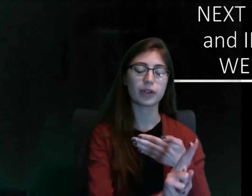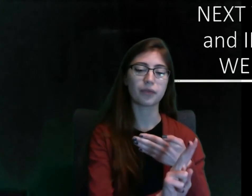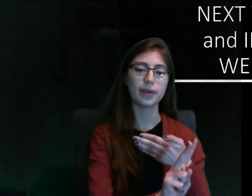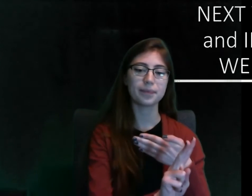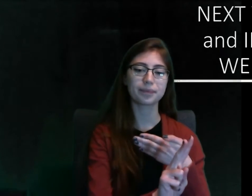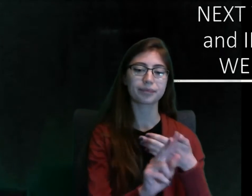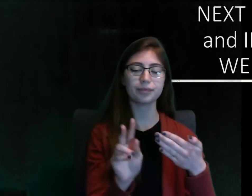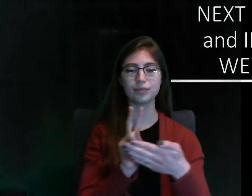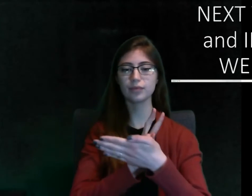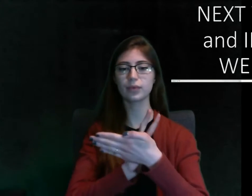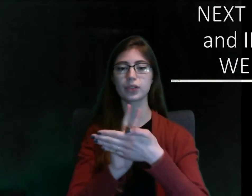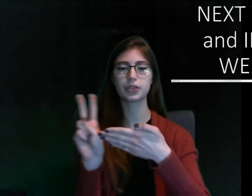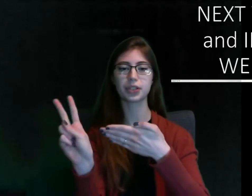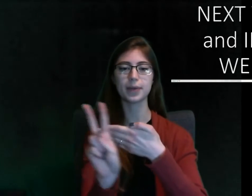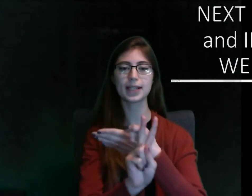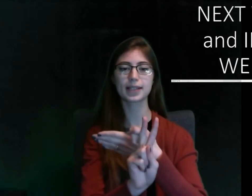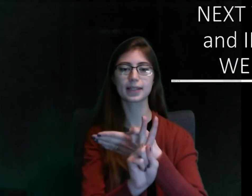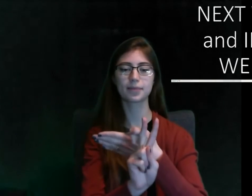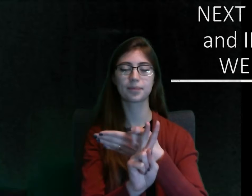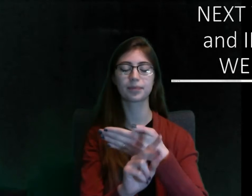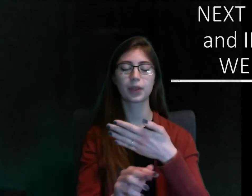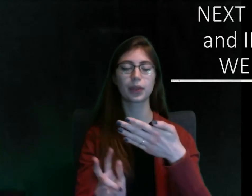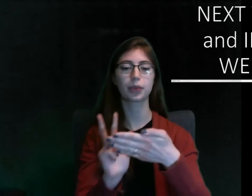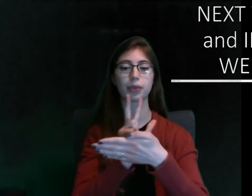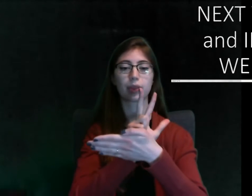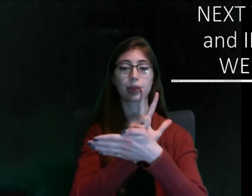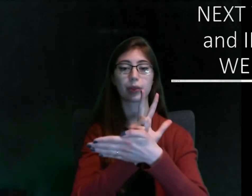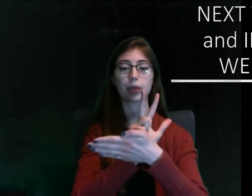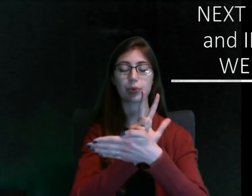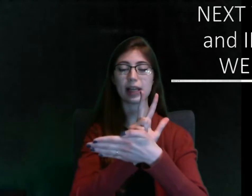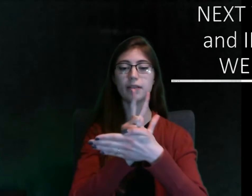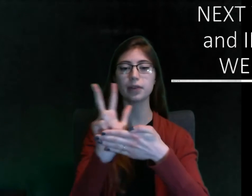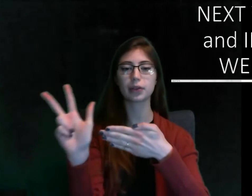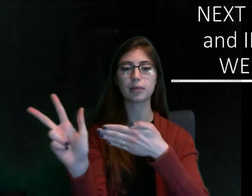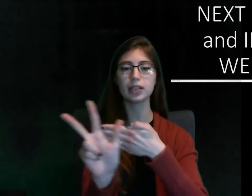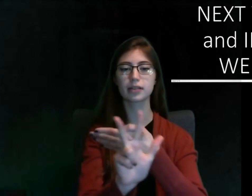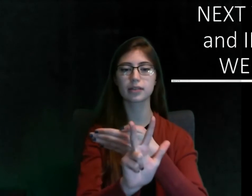front. 2 weeks. A 3 for 3 weeks.